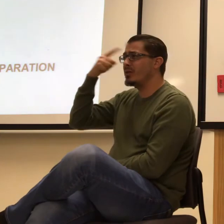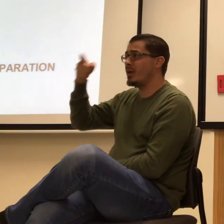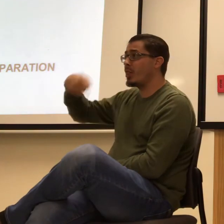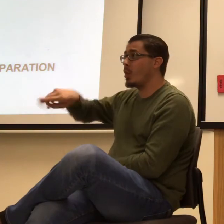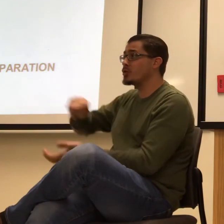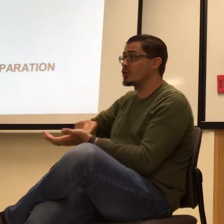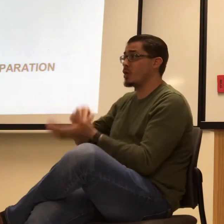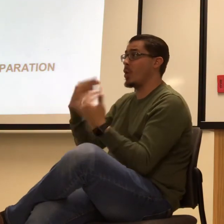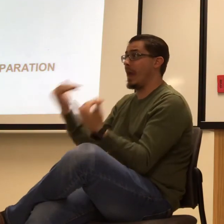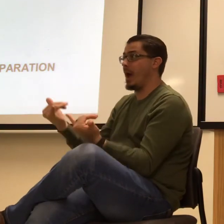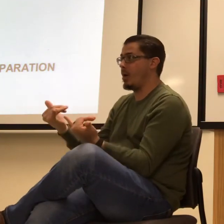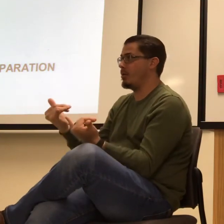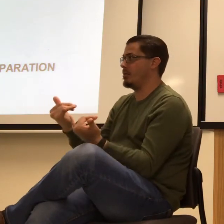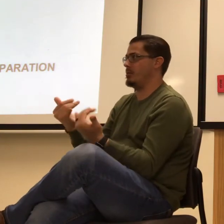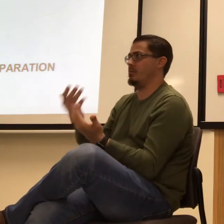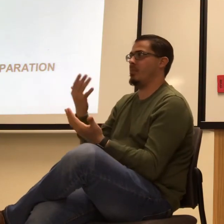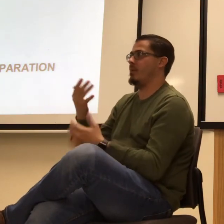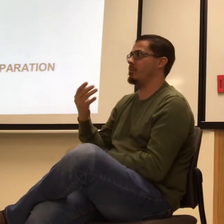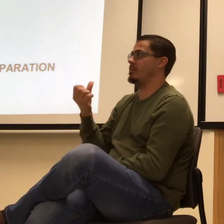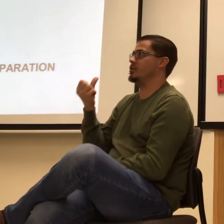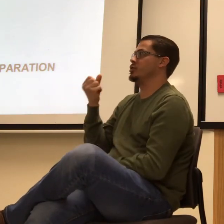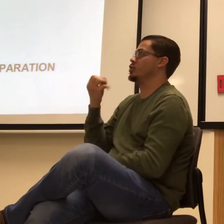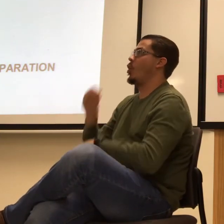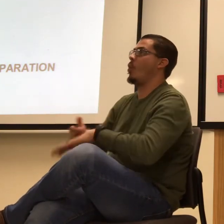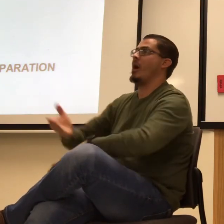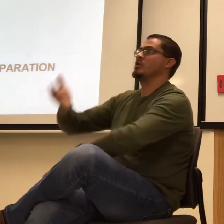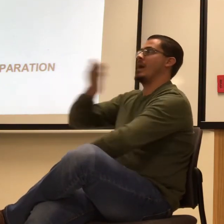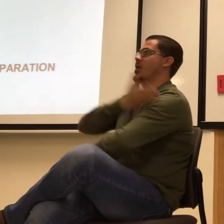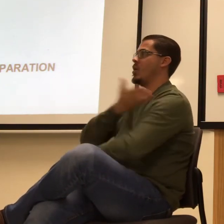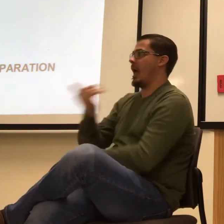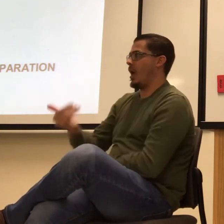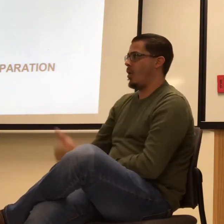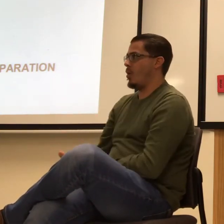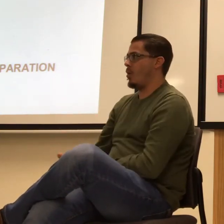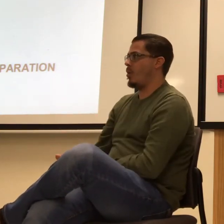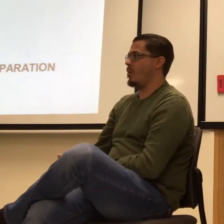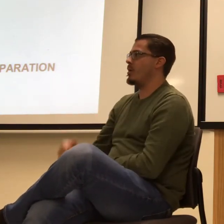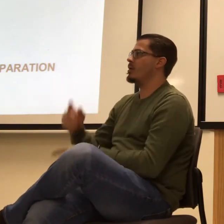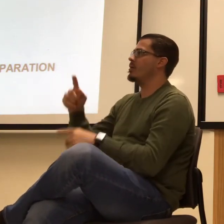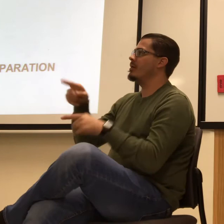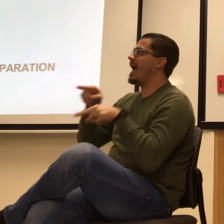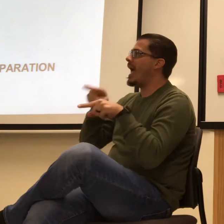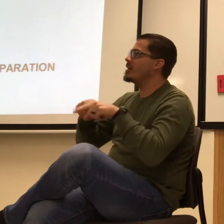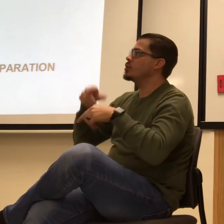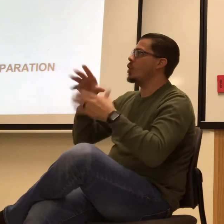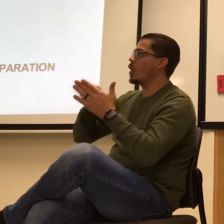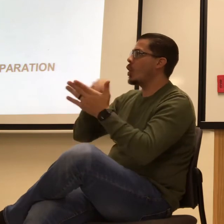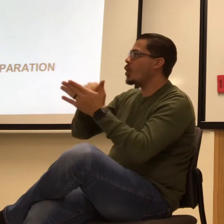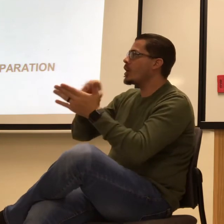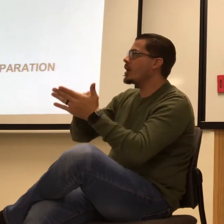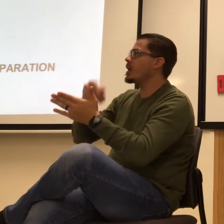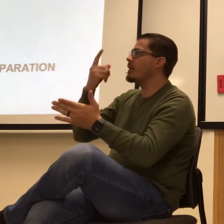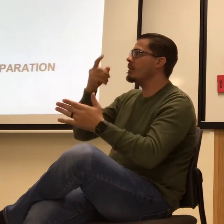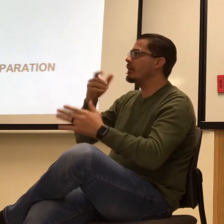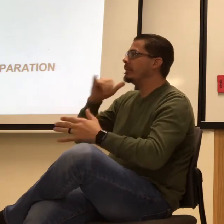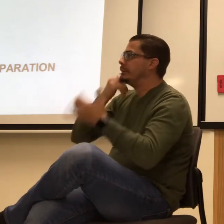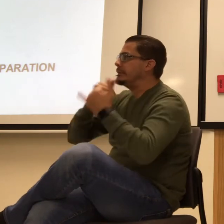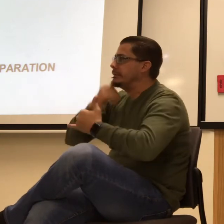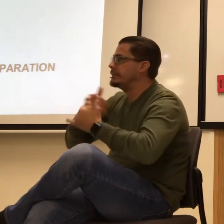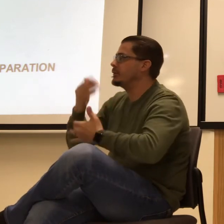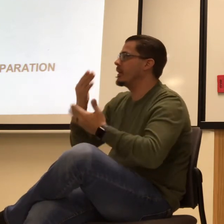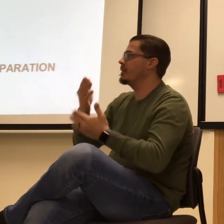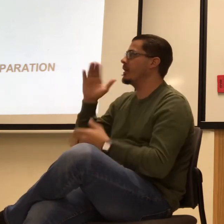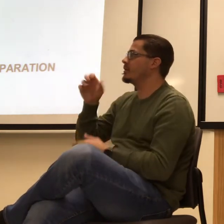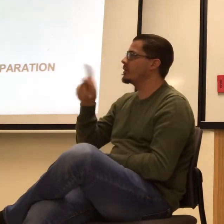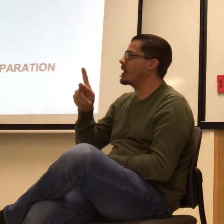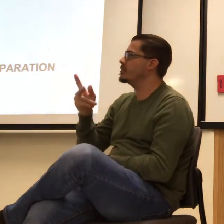now? They're probably so much better, okay? But you know, as you're learning, you might flub it up, and that's okay. You just